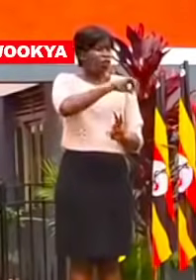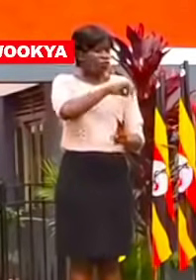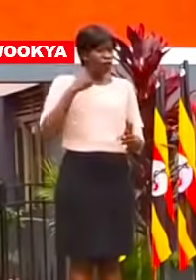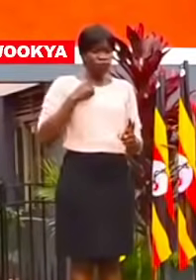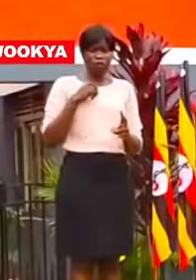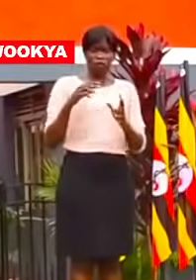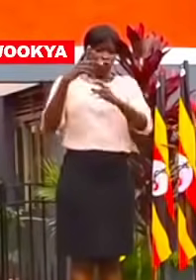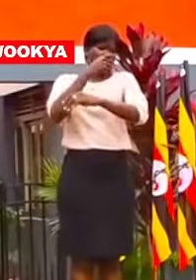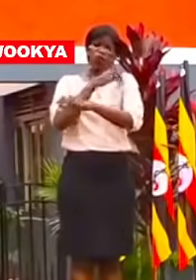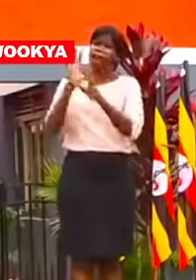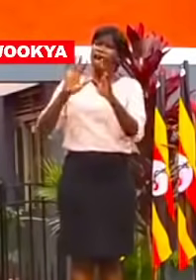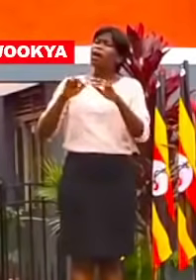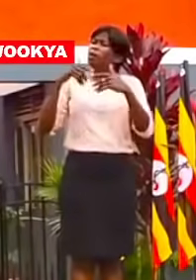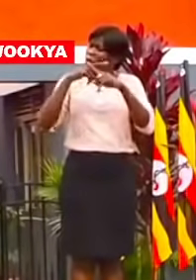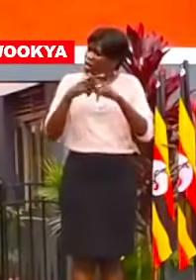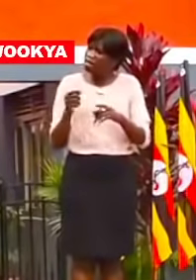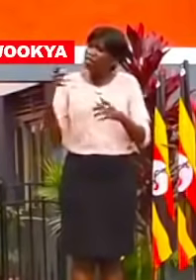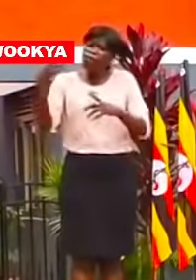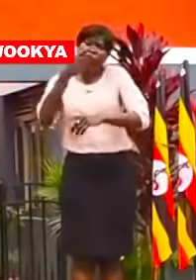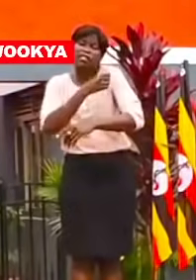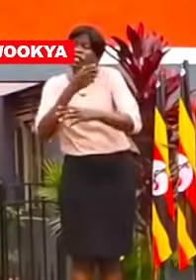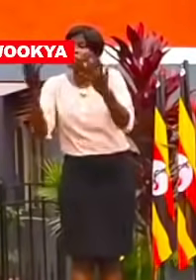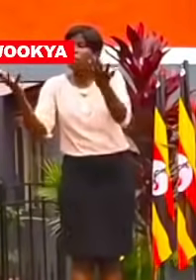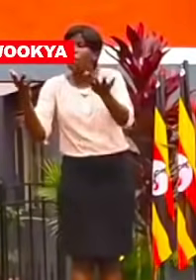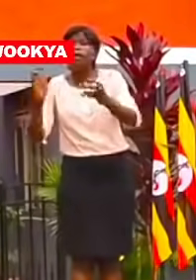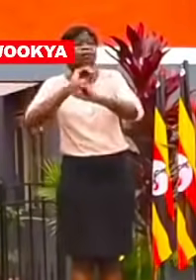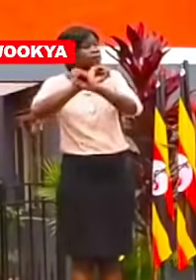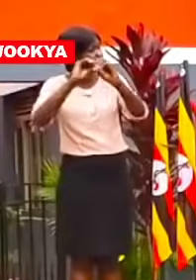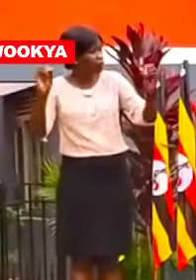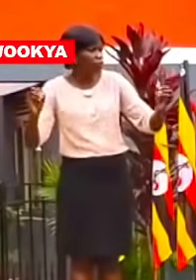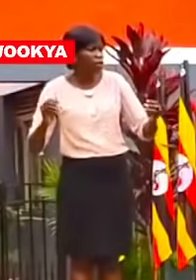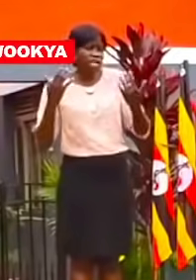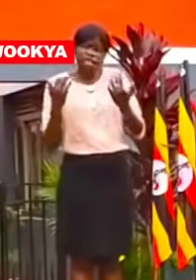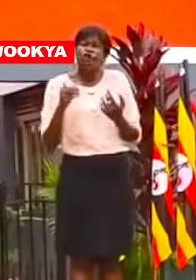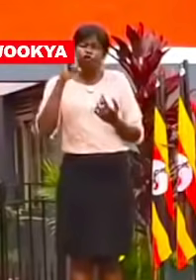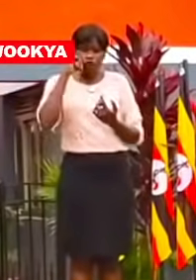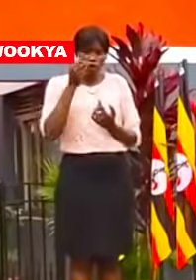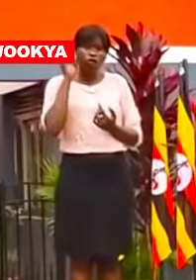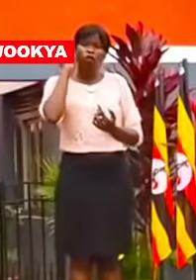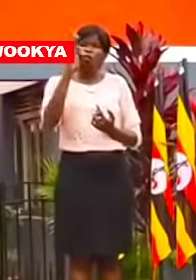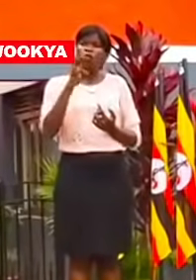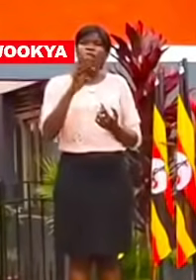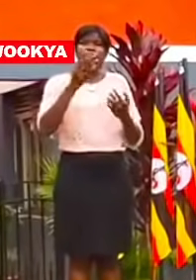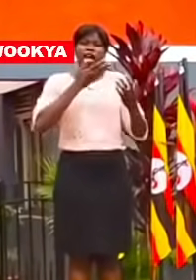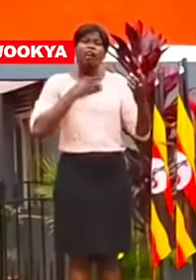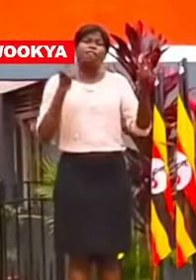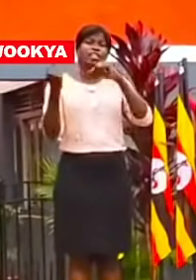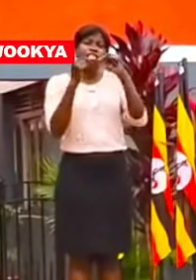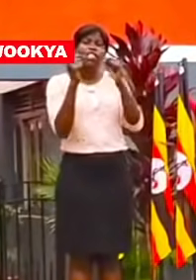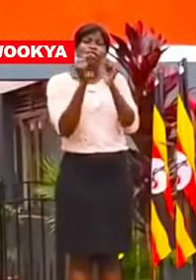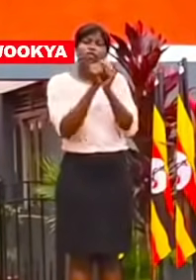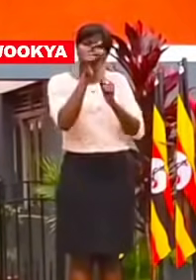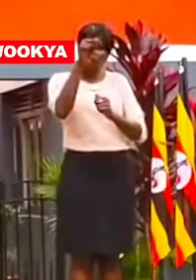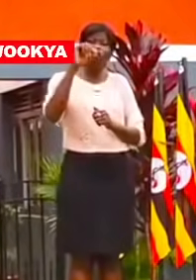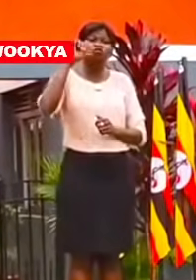want to, but where are the vaccines? So that's what we intend to engage with the Speaker tomorrow on the floor of Parliament.